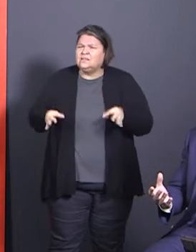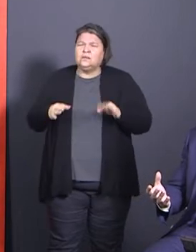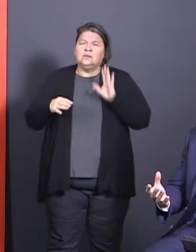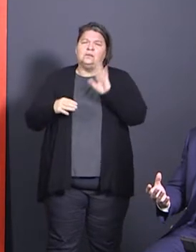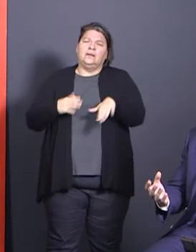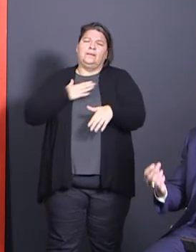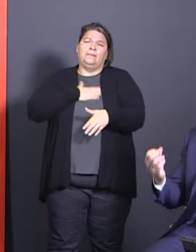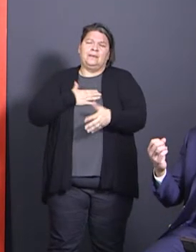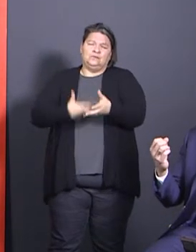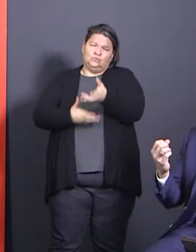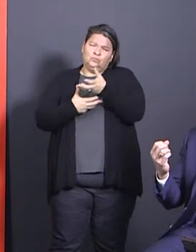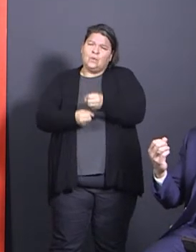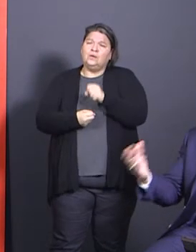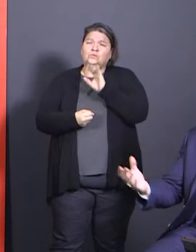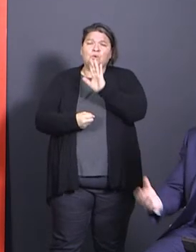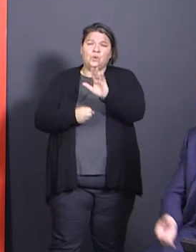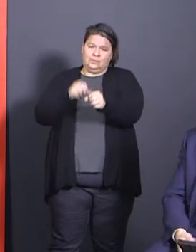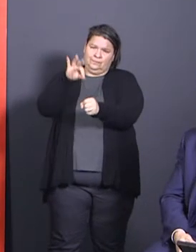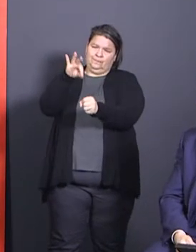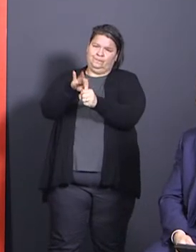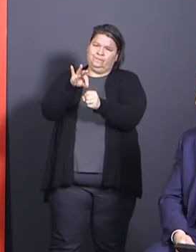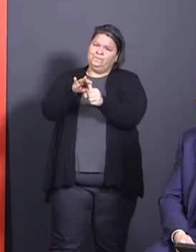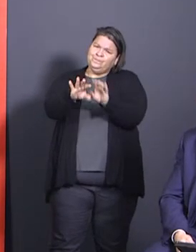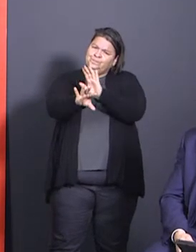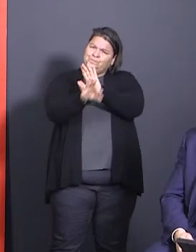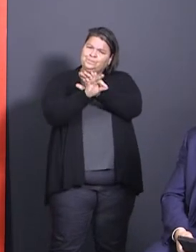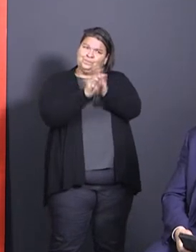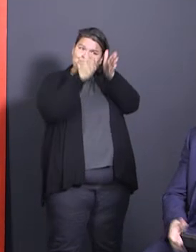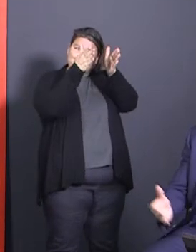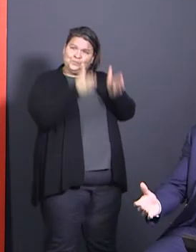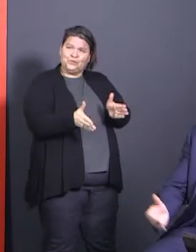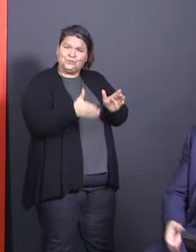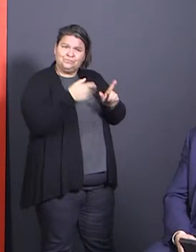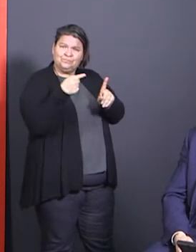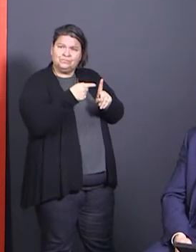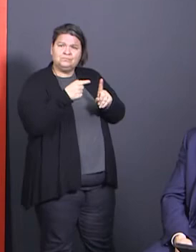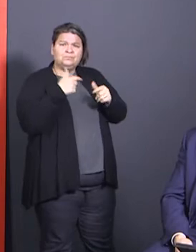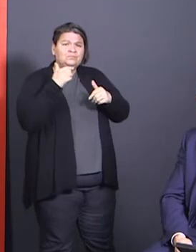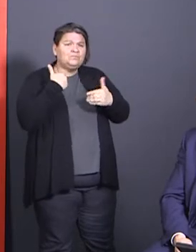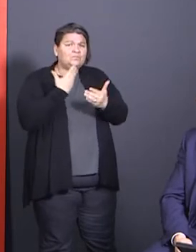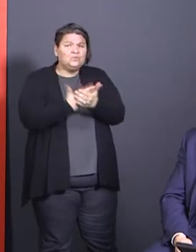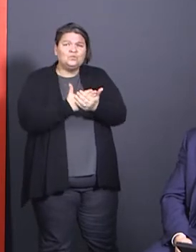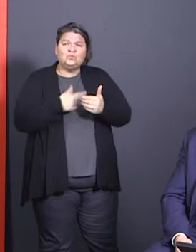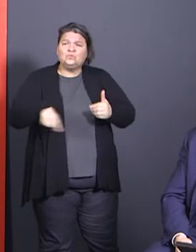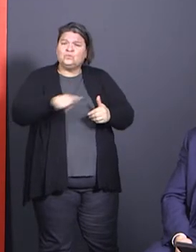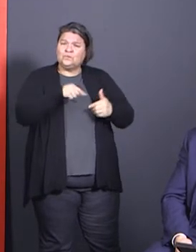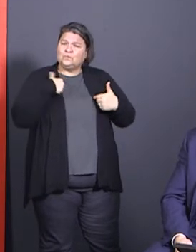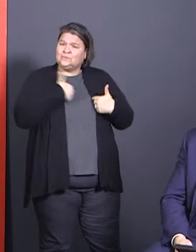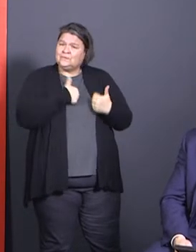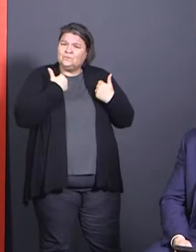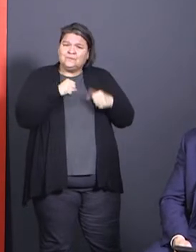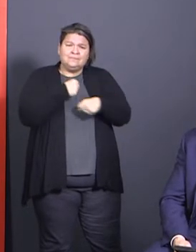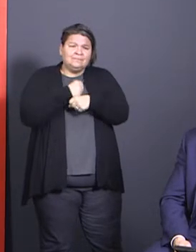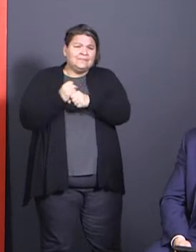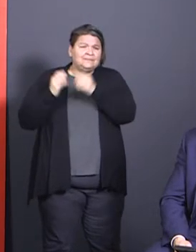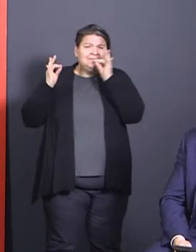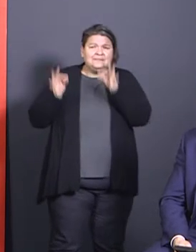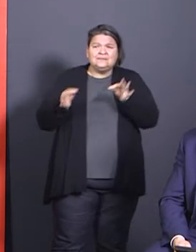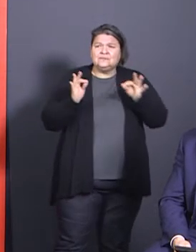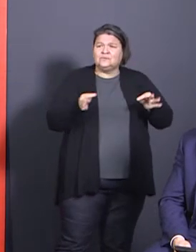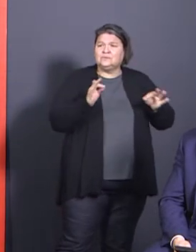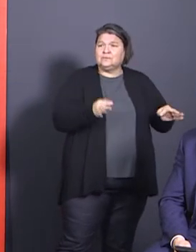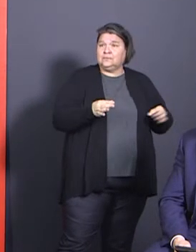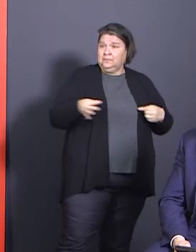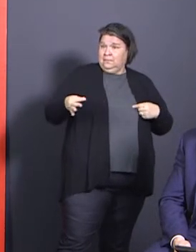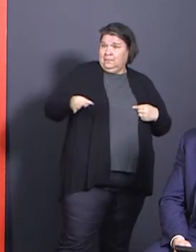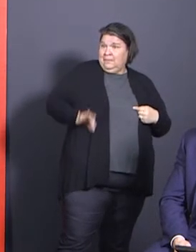measured consequence, mm-hmm. and you know, the best intentions. So that's one of the most important things our citizens can do. And I know you all are feeding your